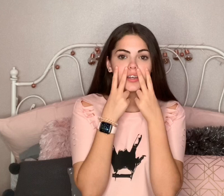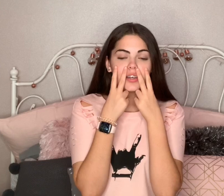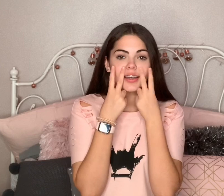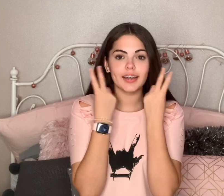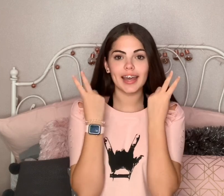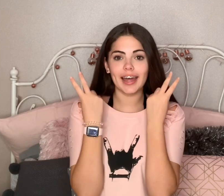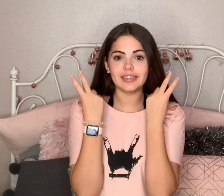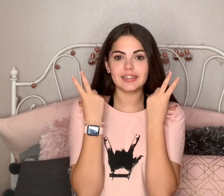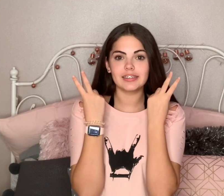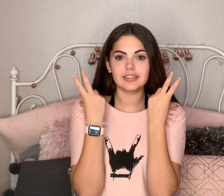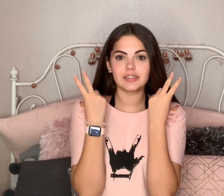Cat.